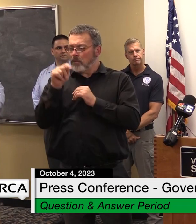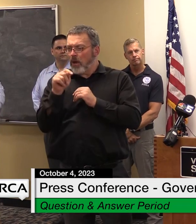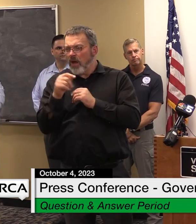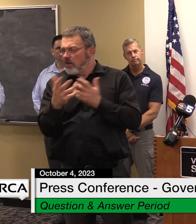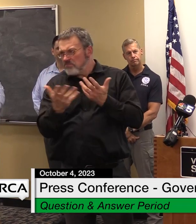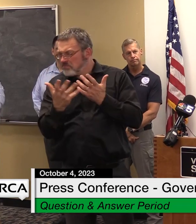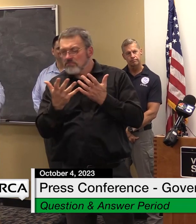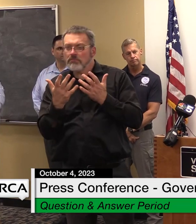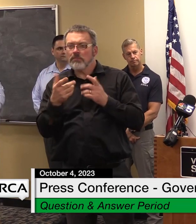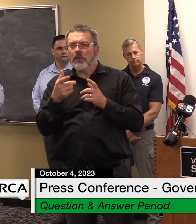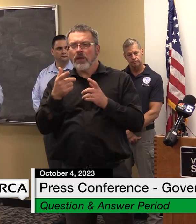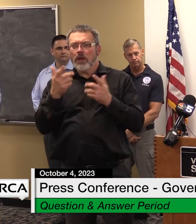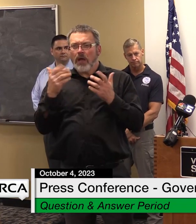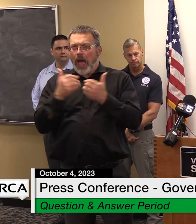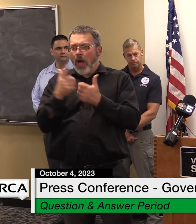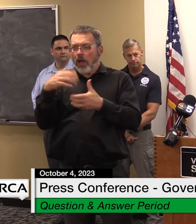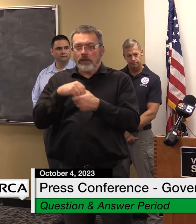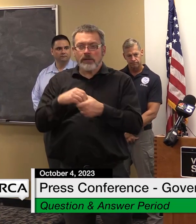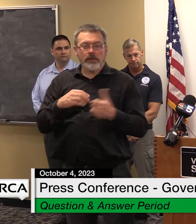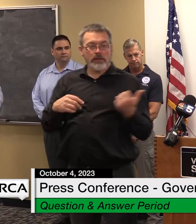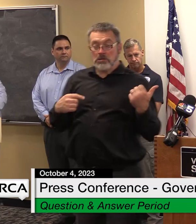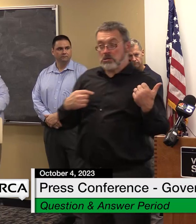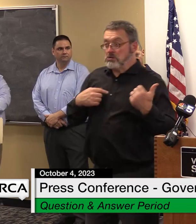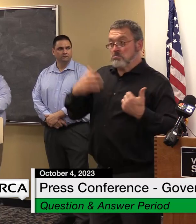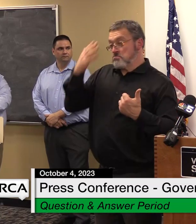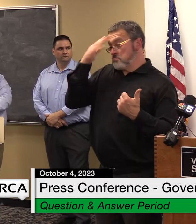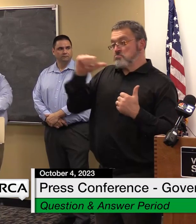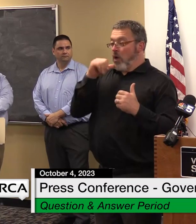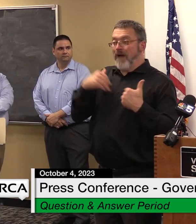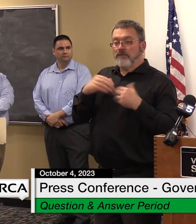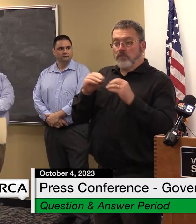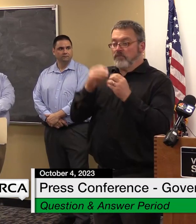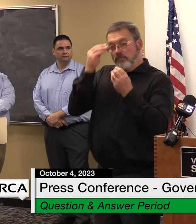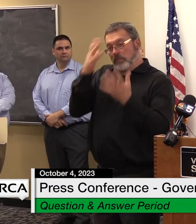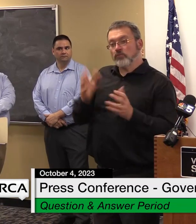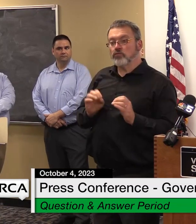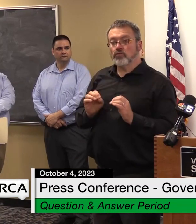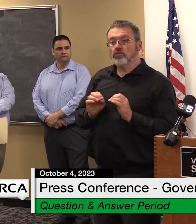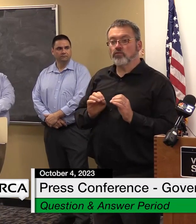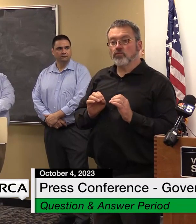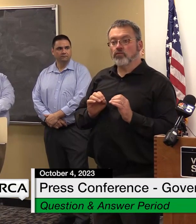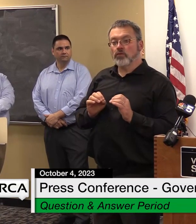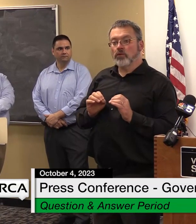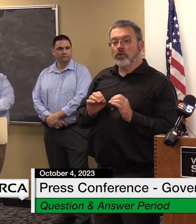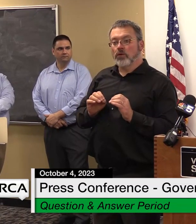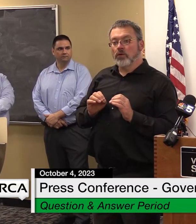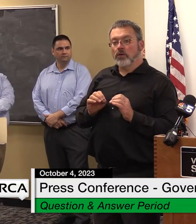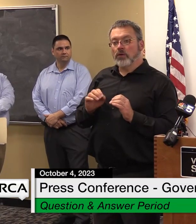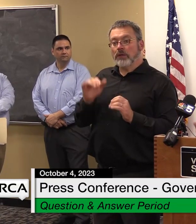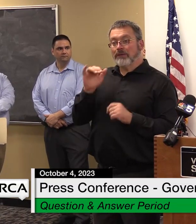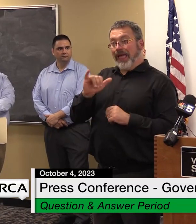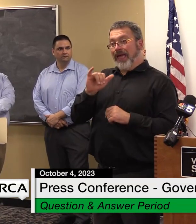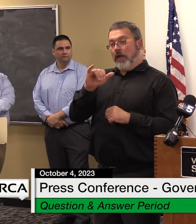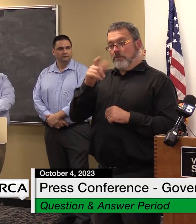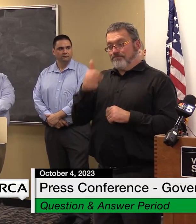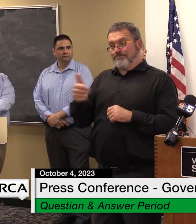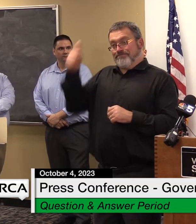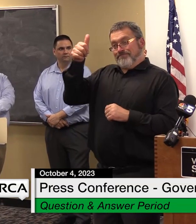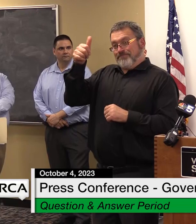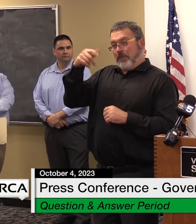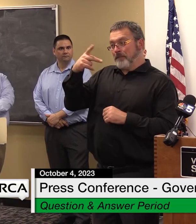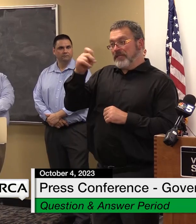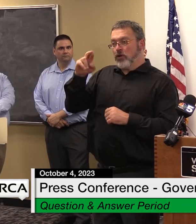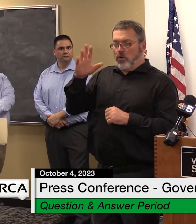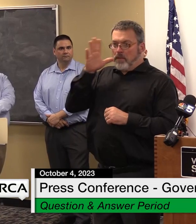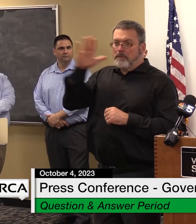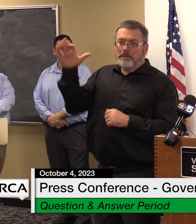I don't have the information on that, but we should probably have Peter Walk come back in at some point when we get the rest of the